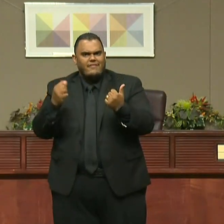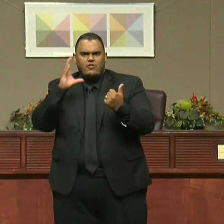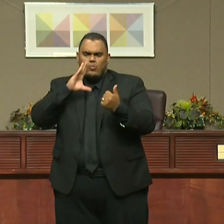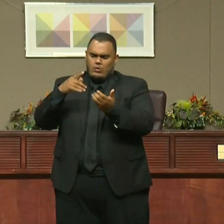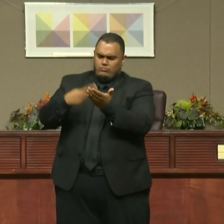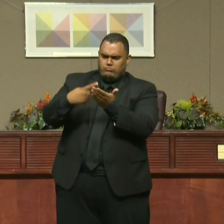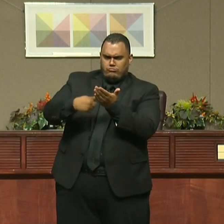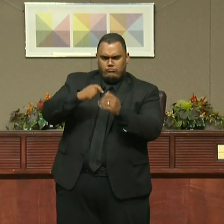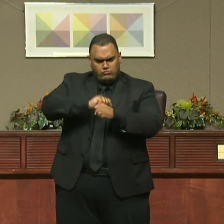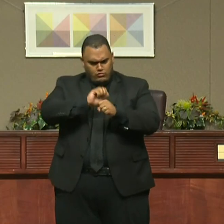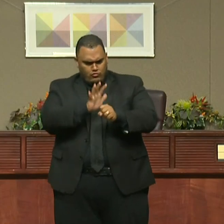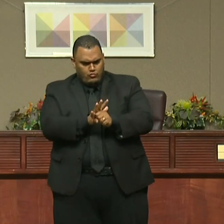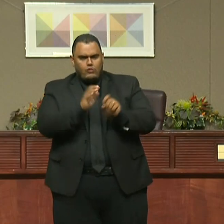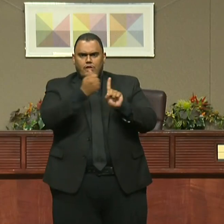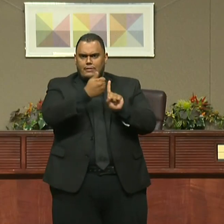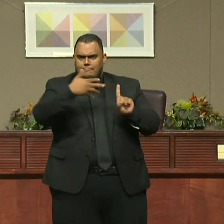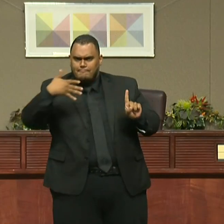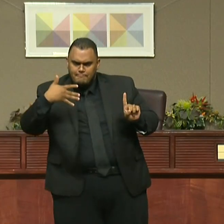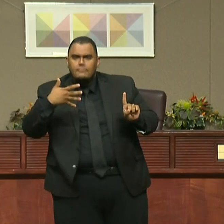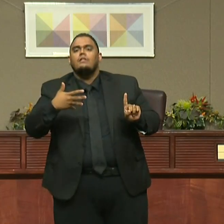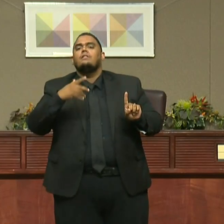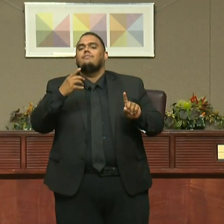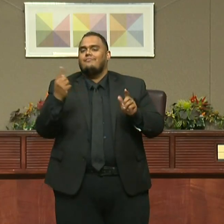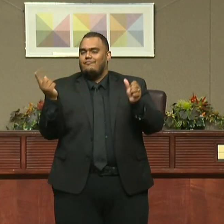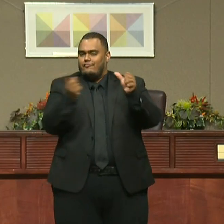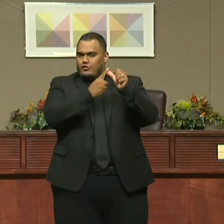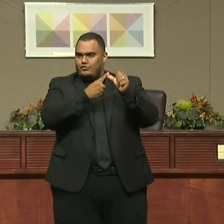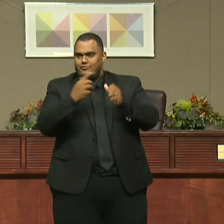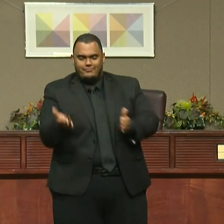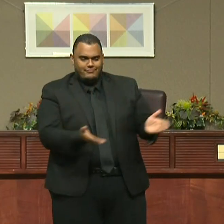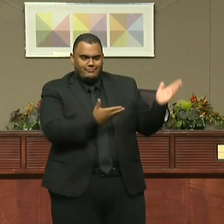citizens of Orange County. We start, of course, with Mayor Demings. Mayor?